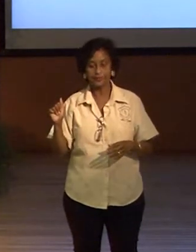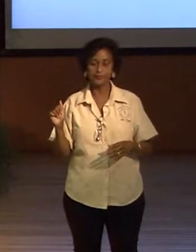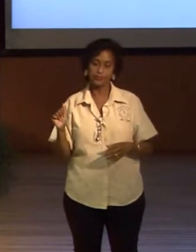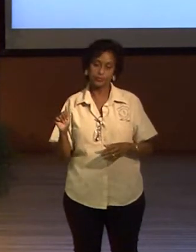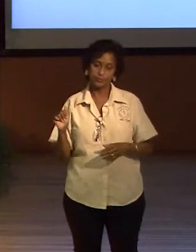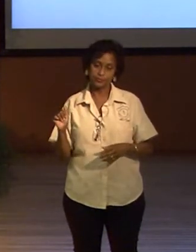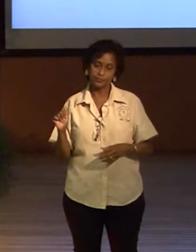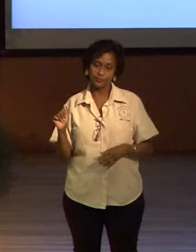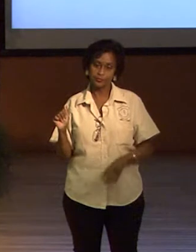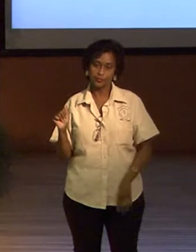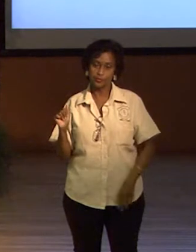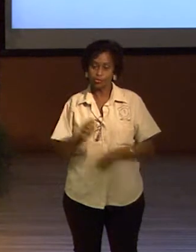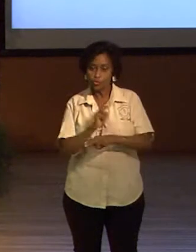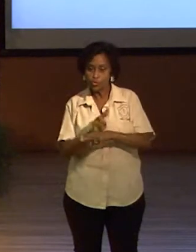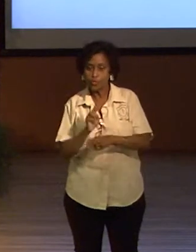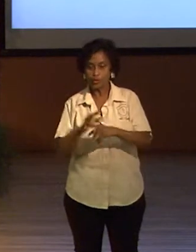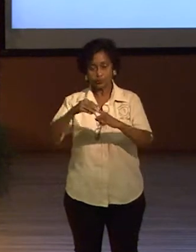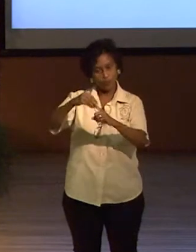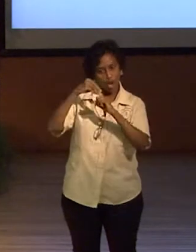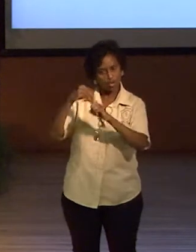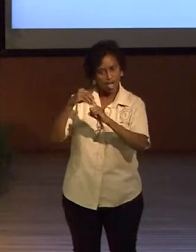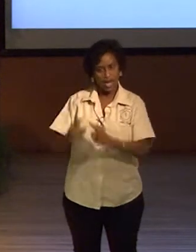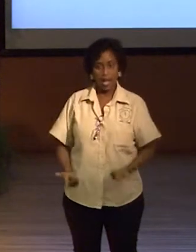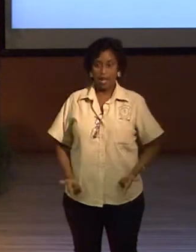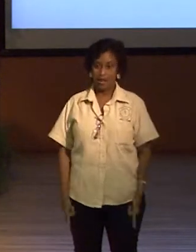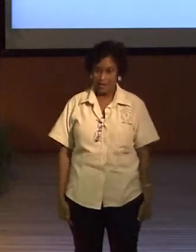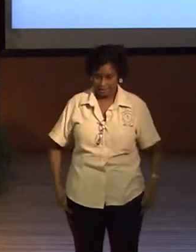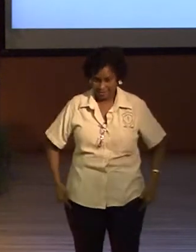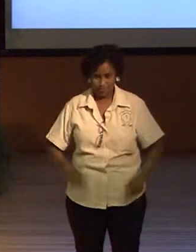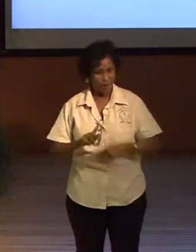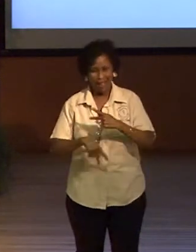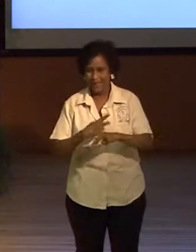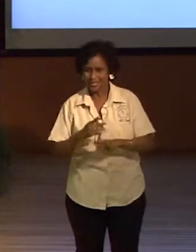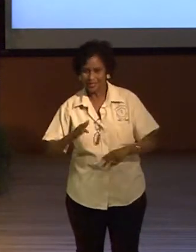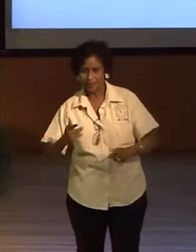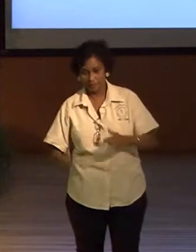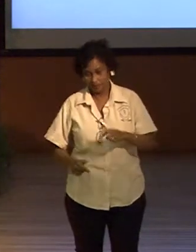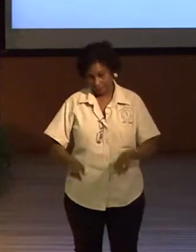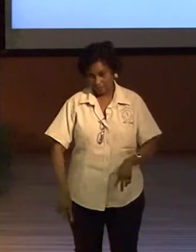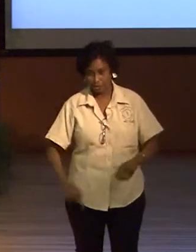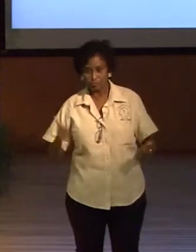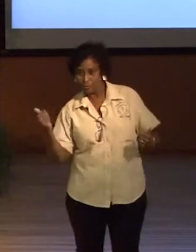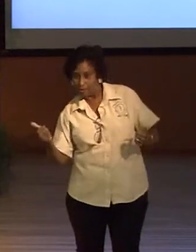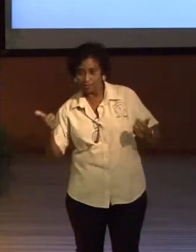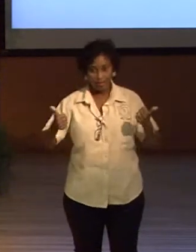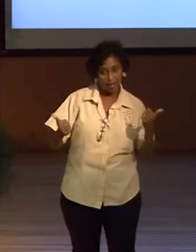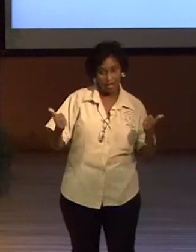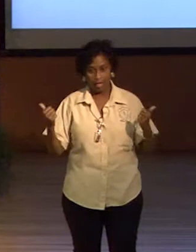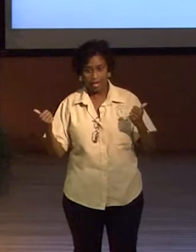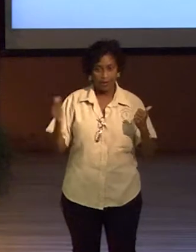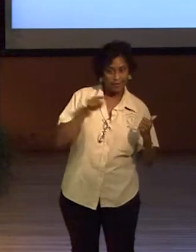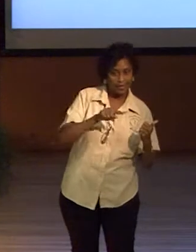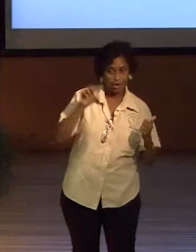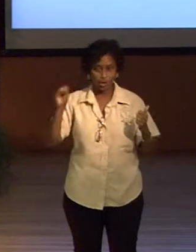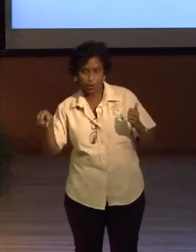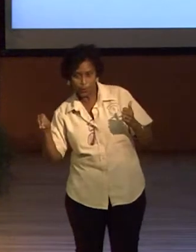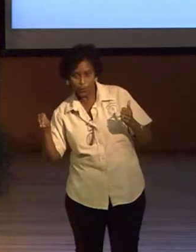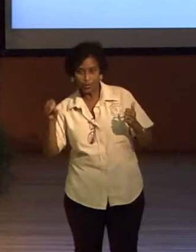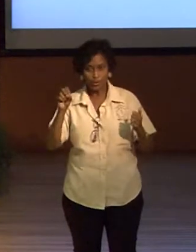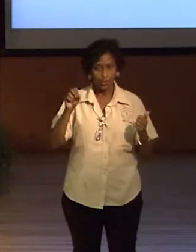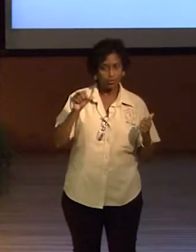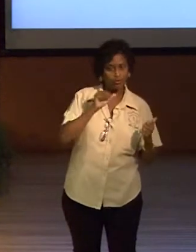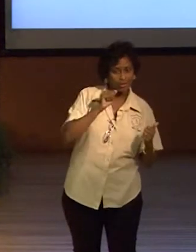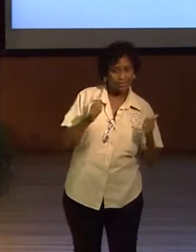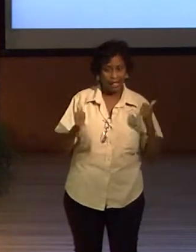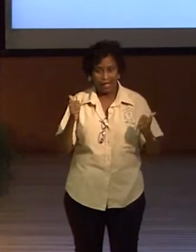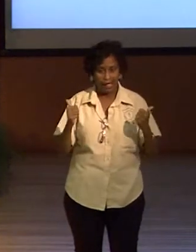the presence of these blades, there was this kind of ambivalence about what it meant. And of course, technology does that